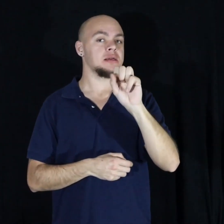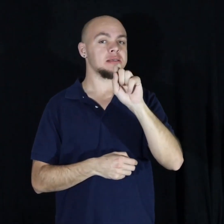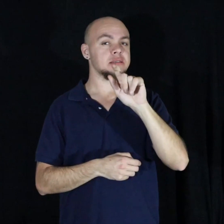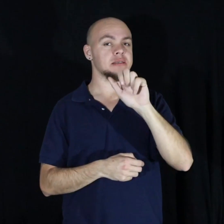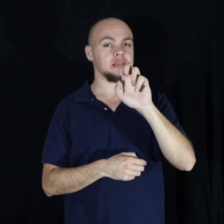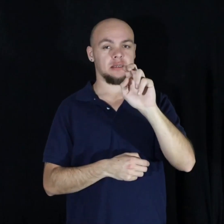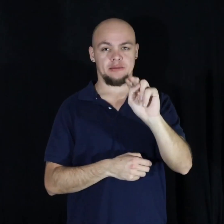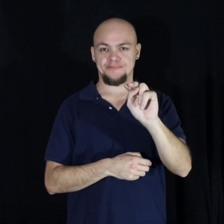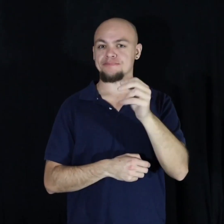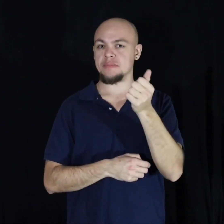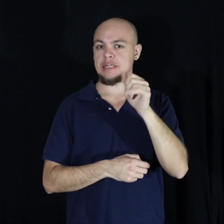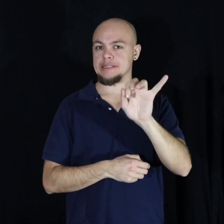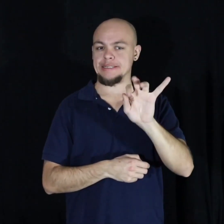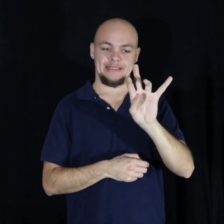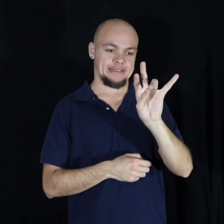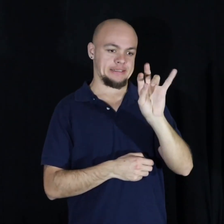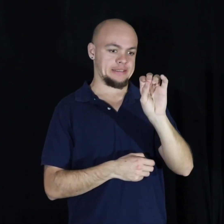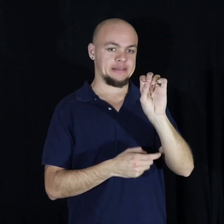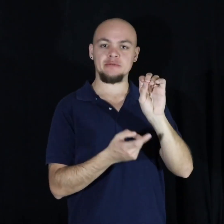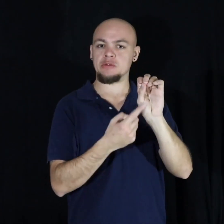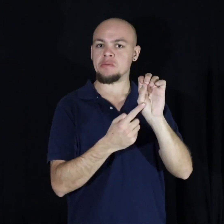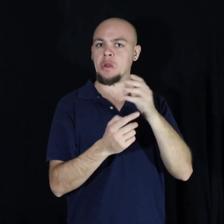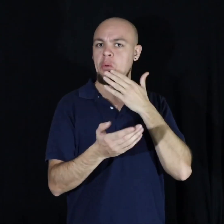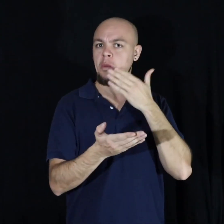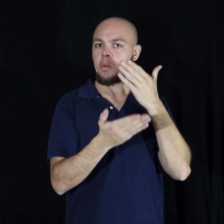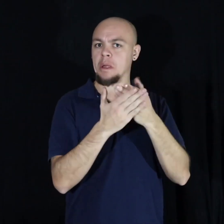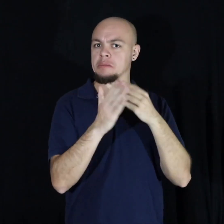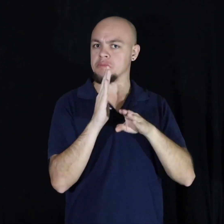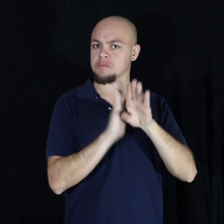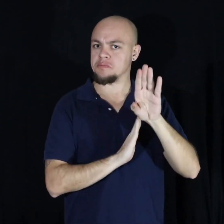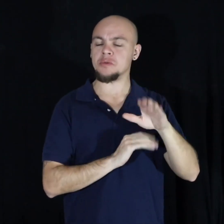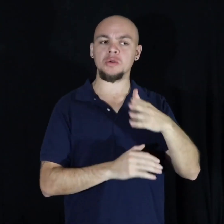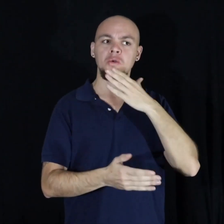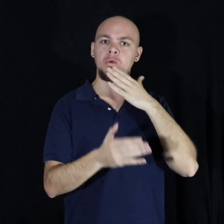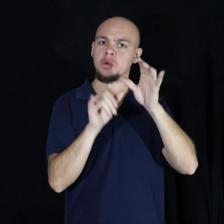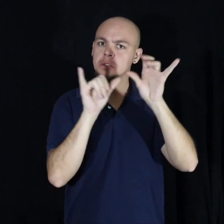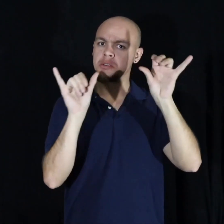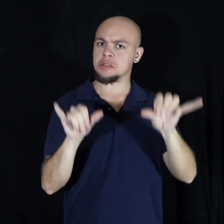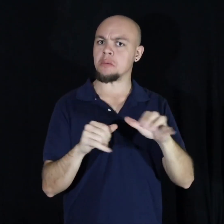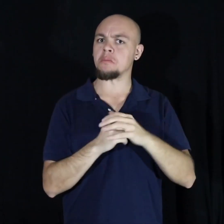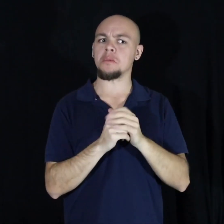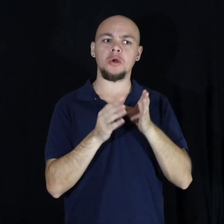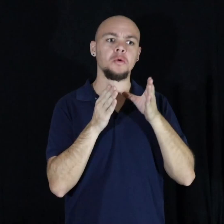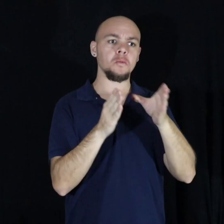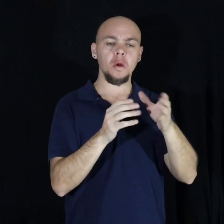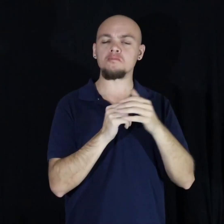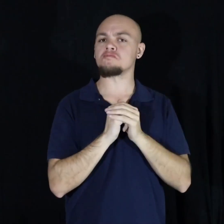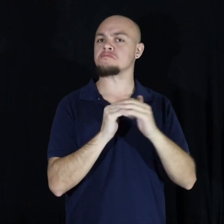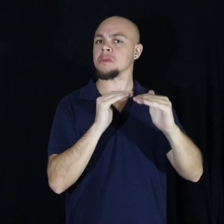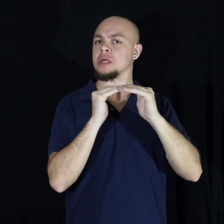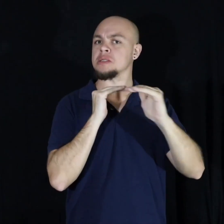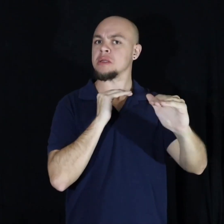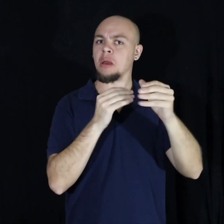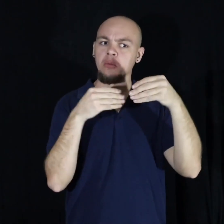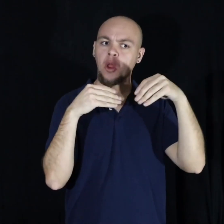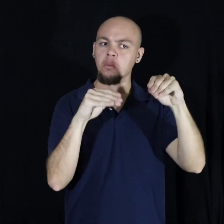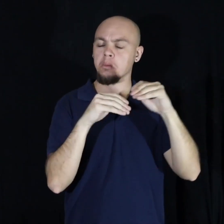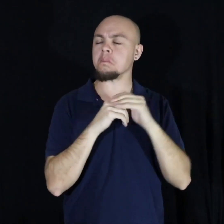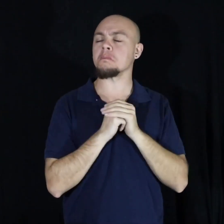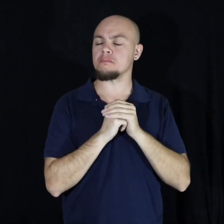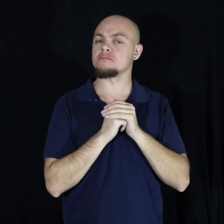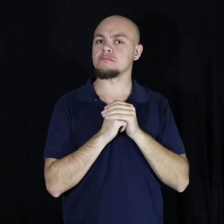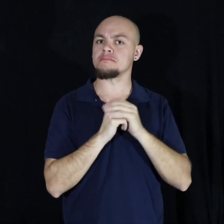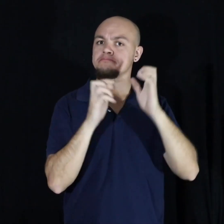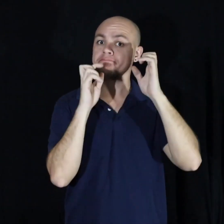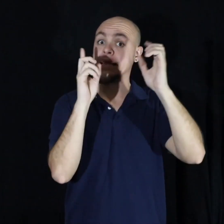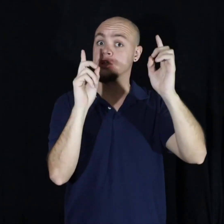In the 1970s, it was well developed, had good infrastructures, roads, stabilities in market, and